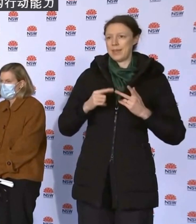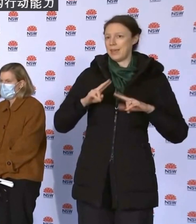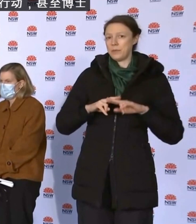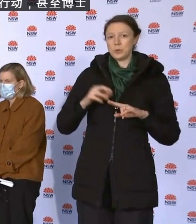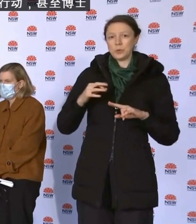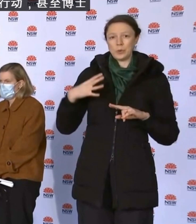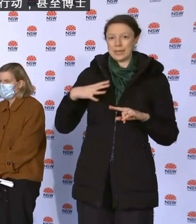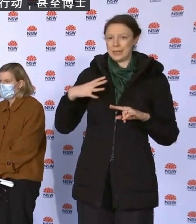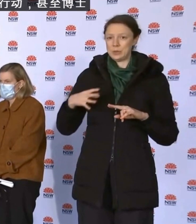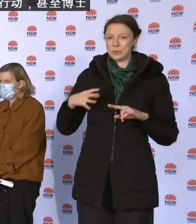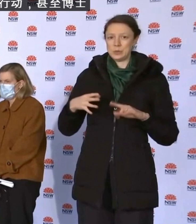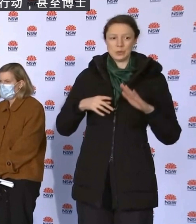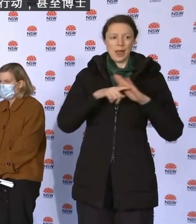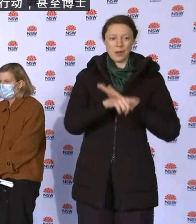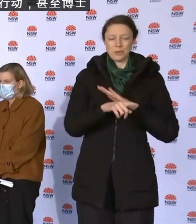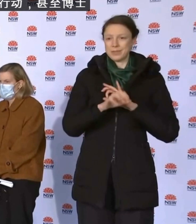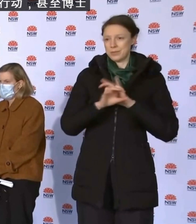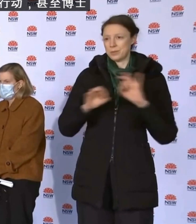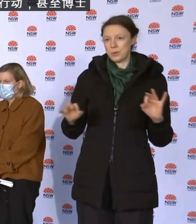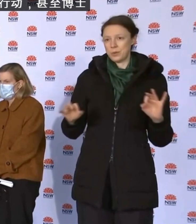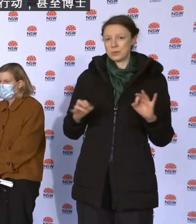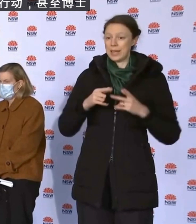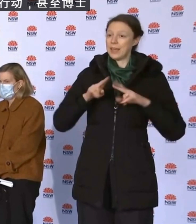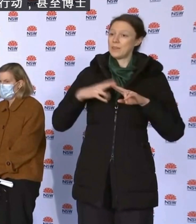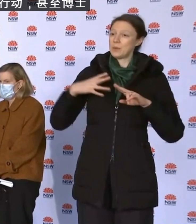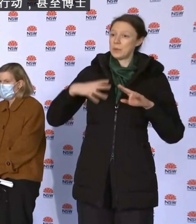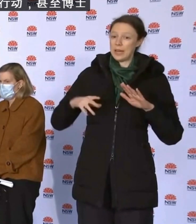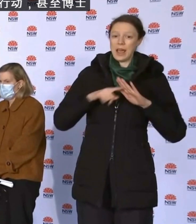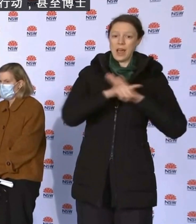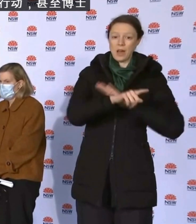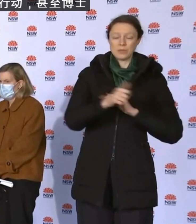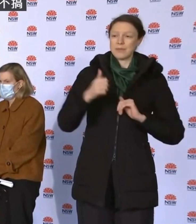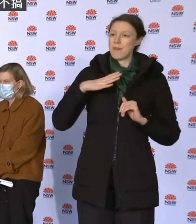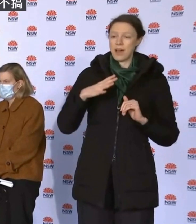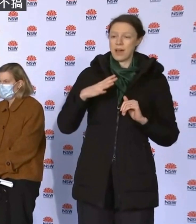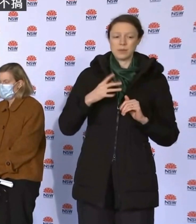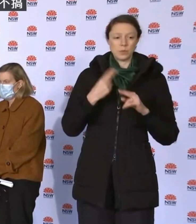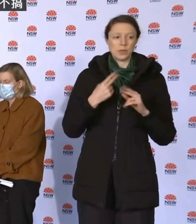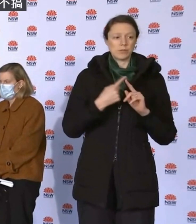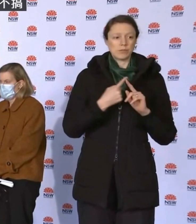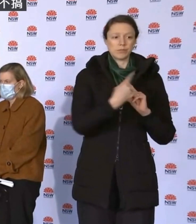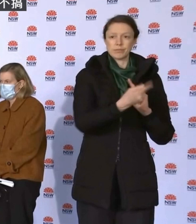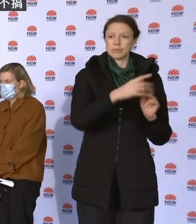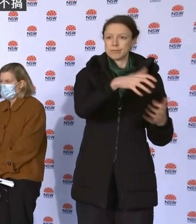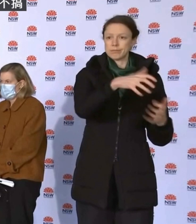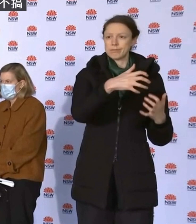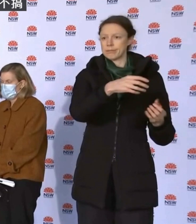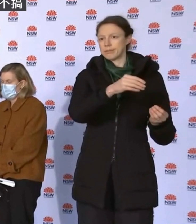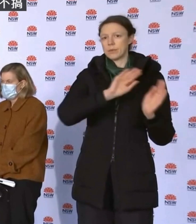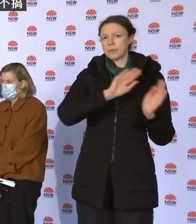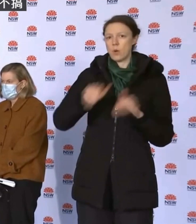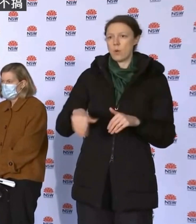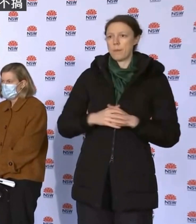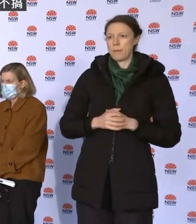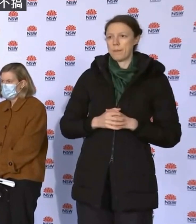when you do need to leave the house. Think about every step, every action you're taking. Even Dr. Chan's advice today about, as sad